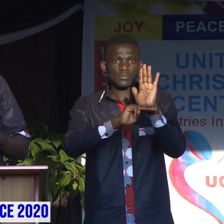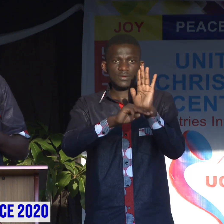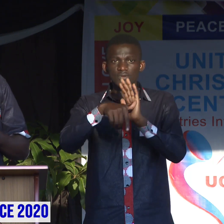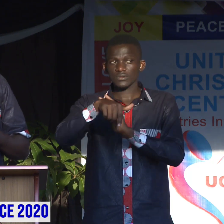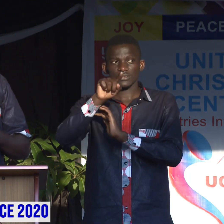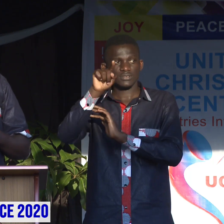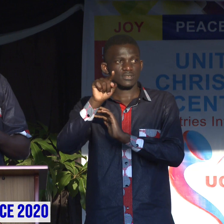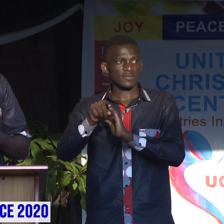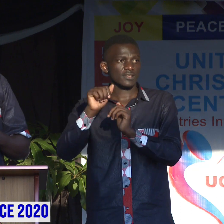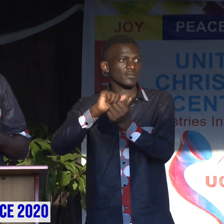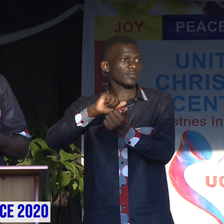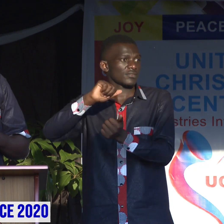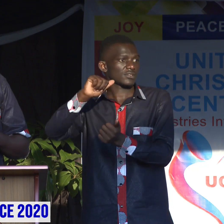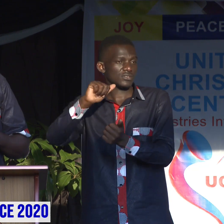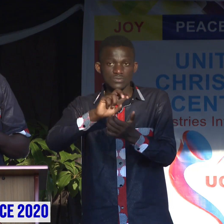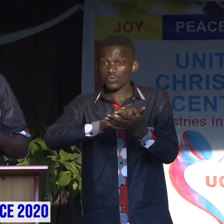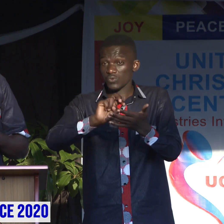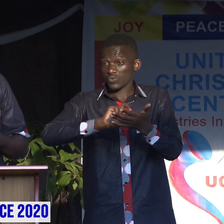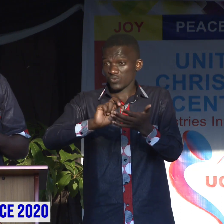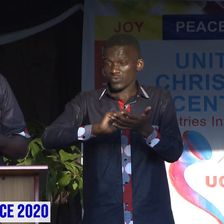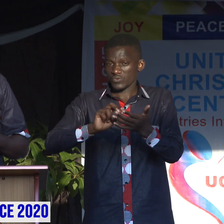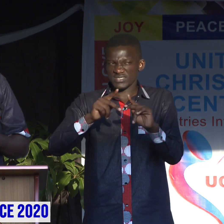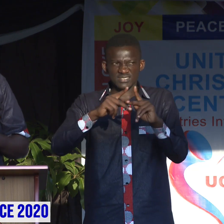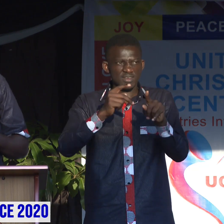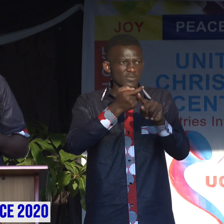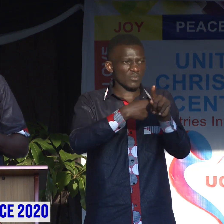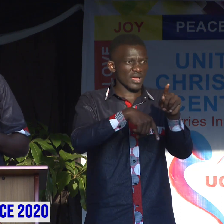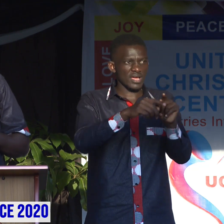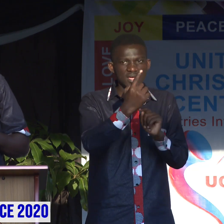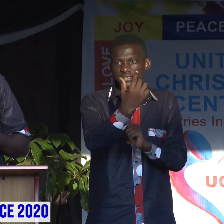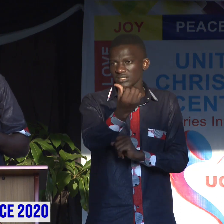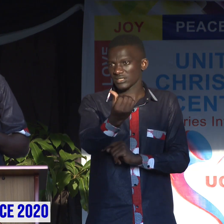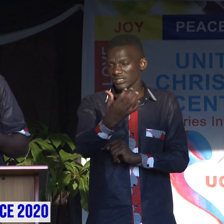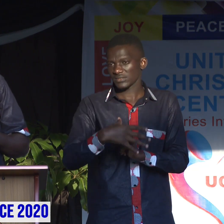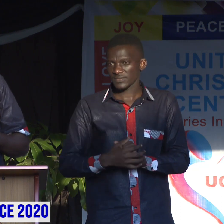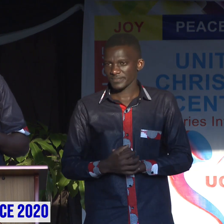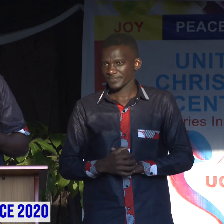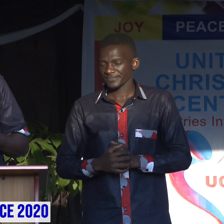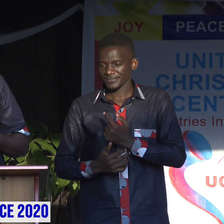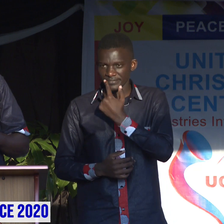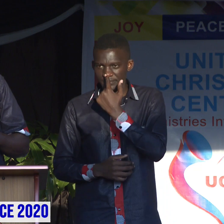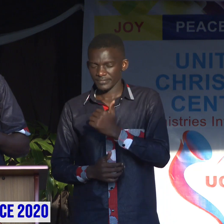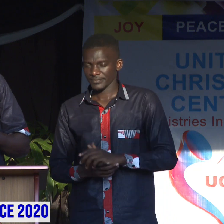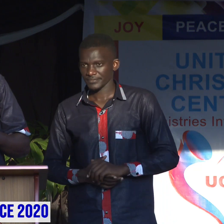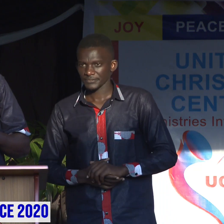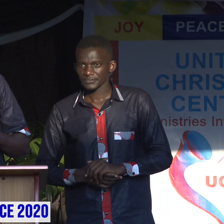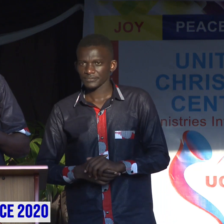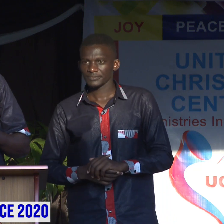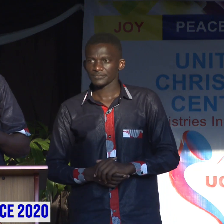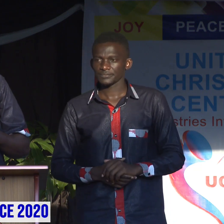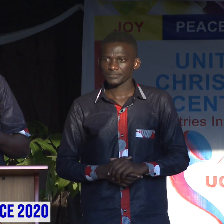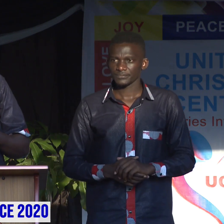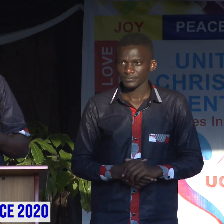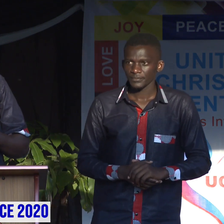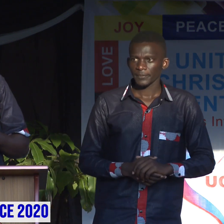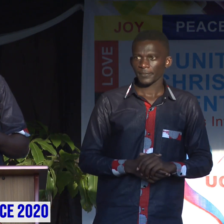Just want us to read Matthew 15. Actually, we can start from 16. Matayo musanvu tujja kuva kule